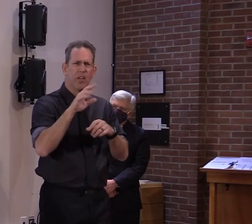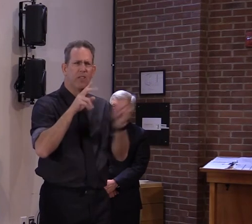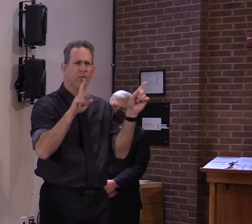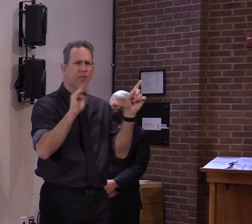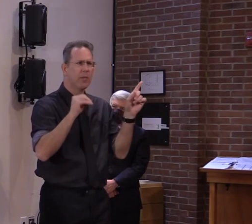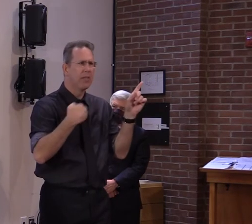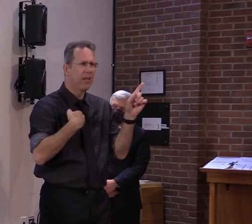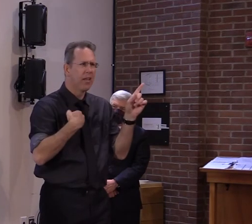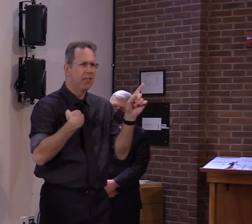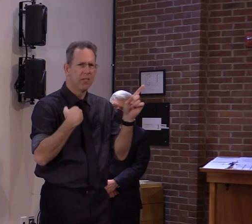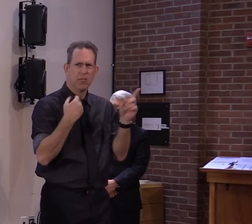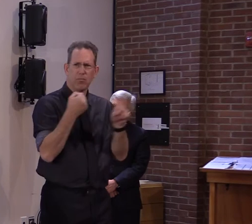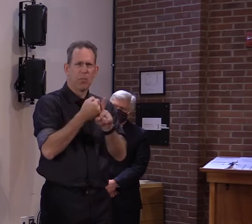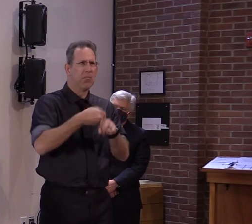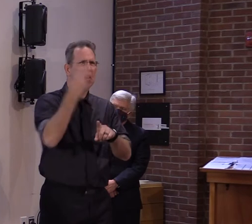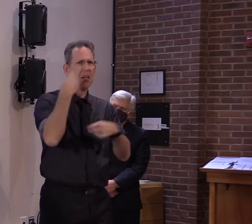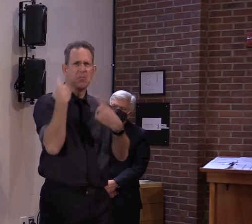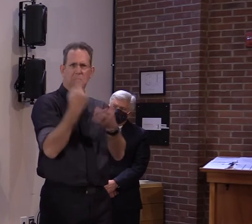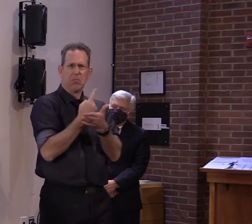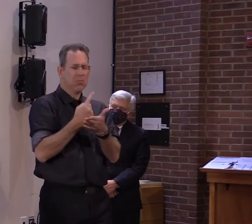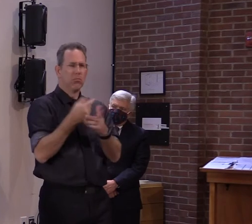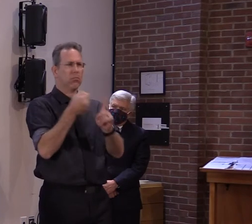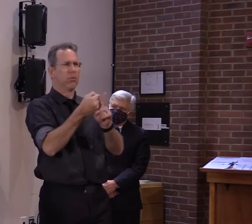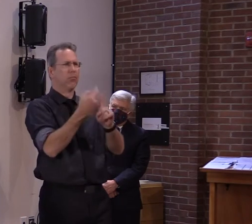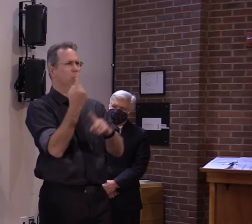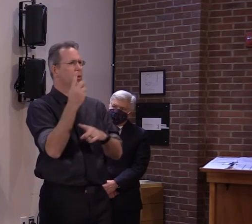semester. Yeah, so